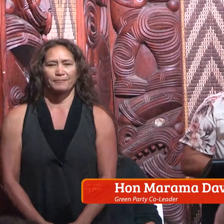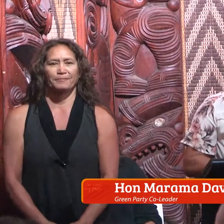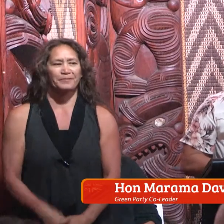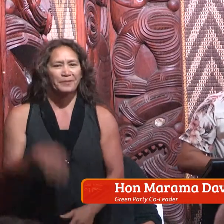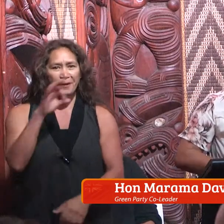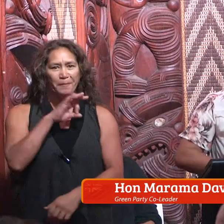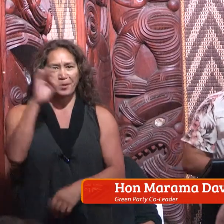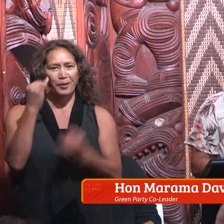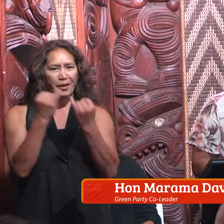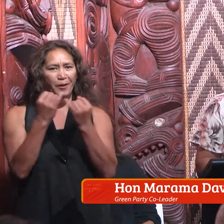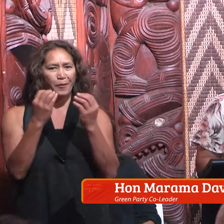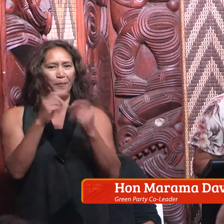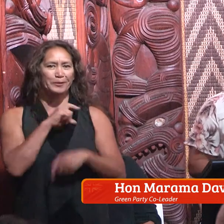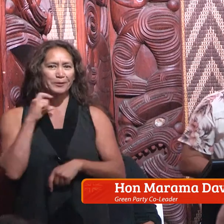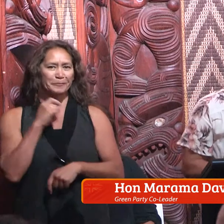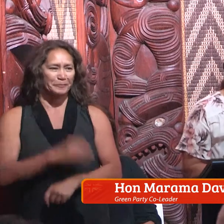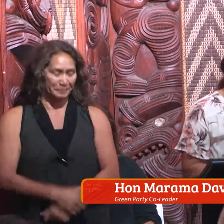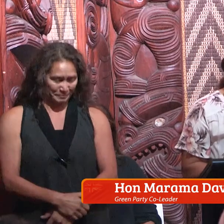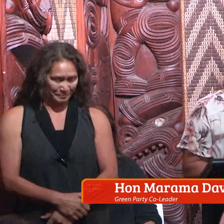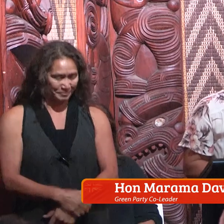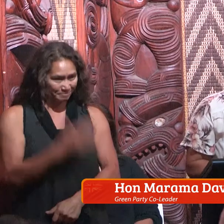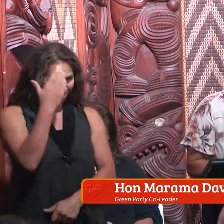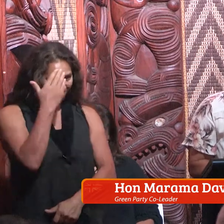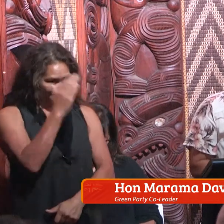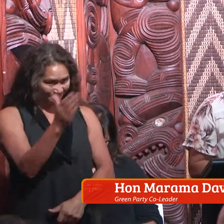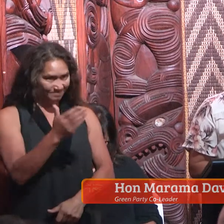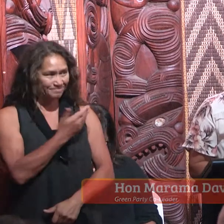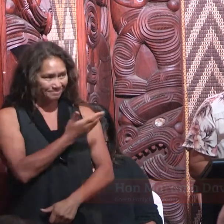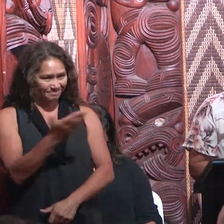Morena, Uncle Bishop. Morena, Tato.